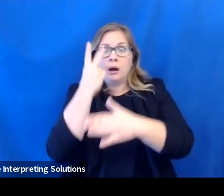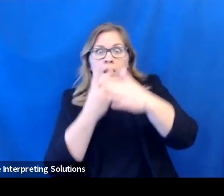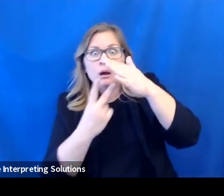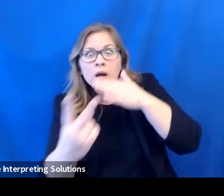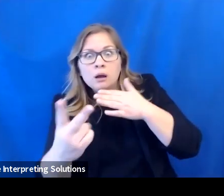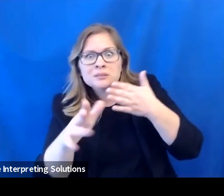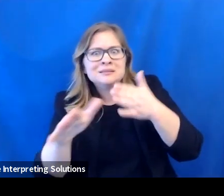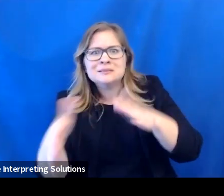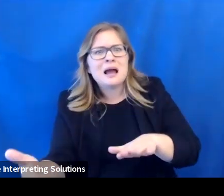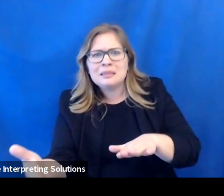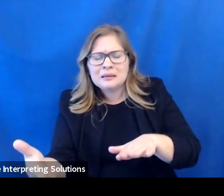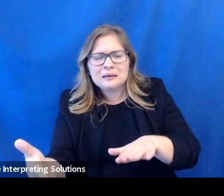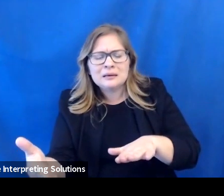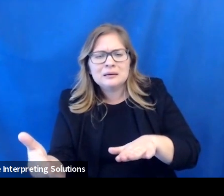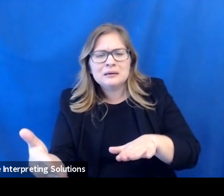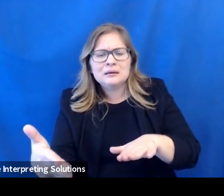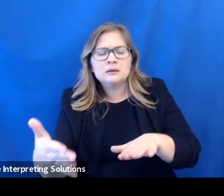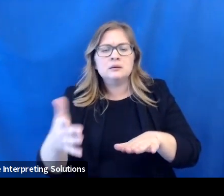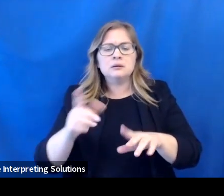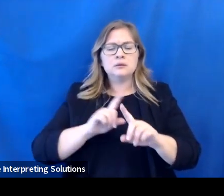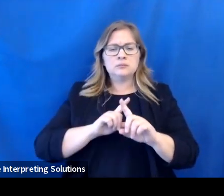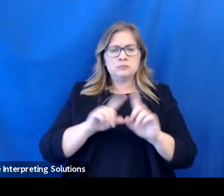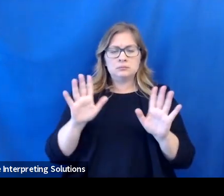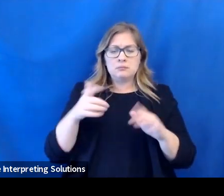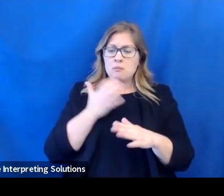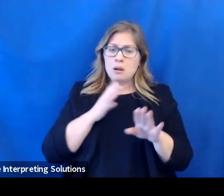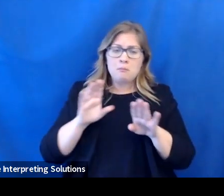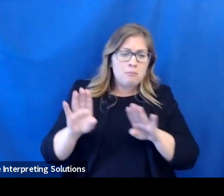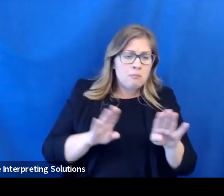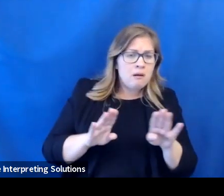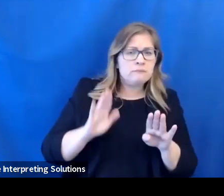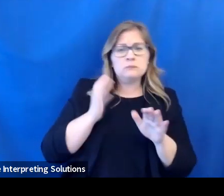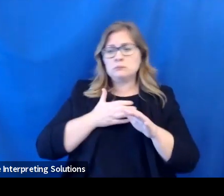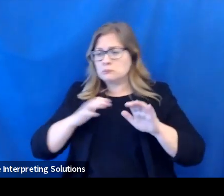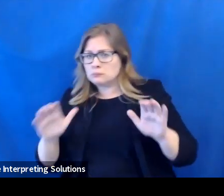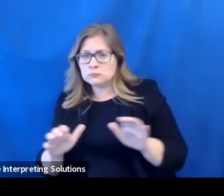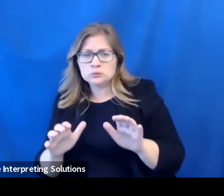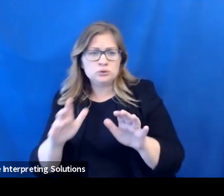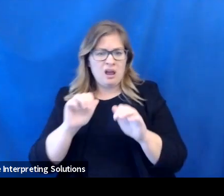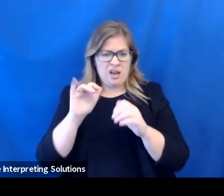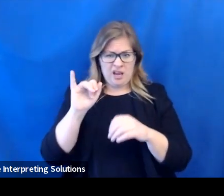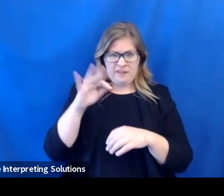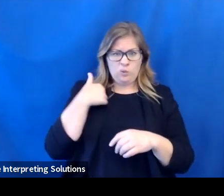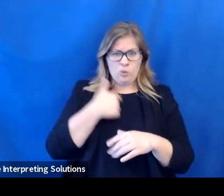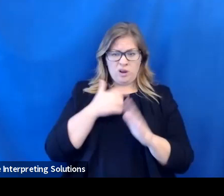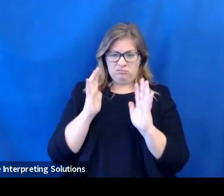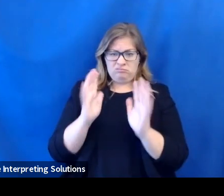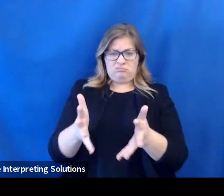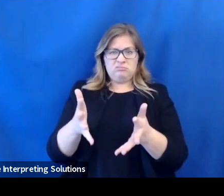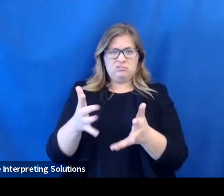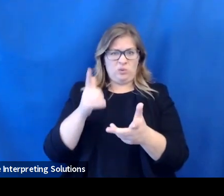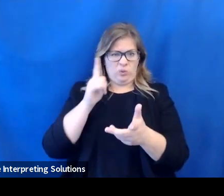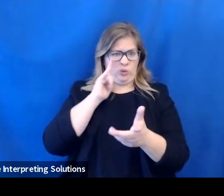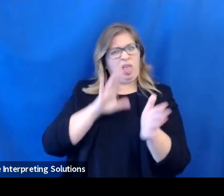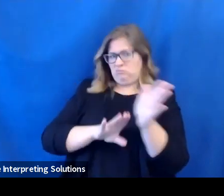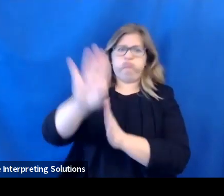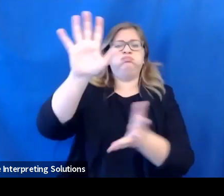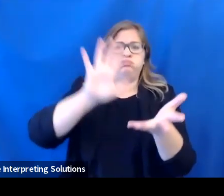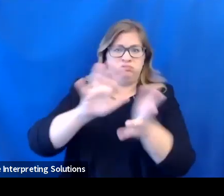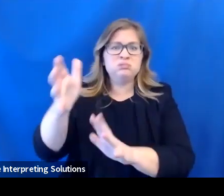and behaviors if you don't do anything, worst case scenario. So I think you can expect tomorrow we'll start laying this out. We'll be working with Minnesotans, but I